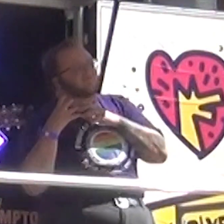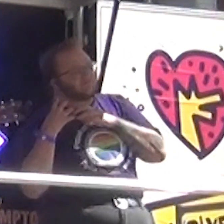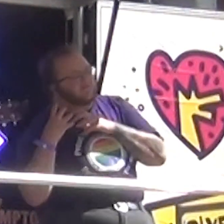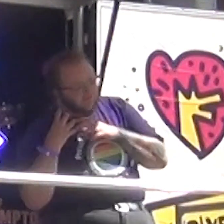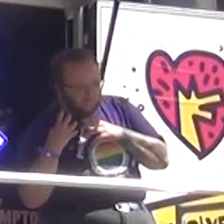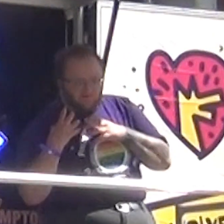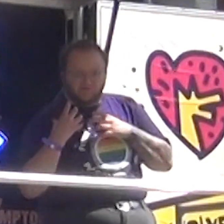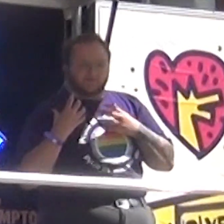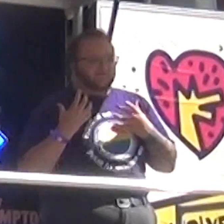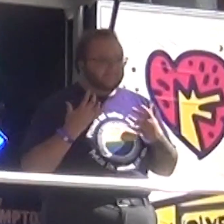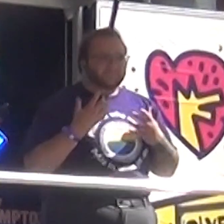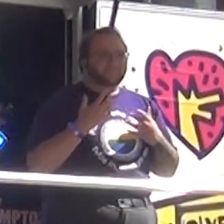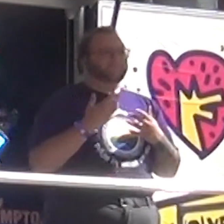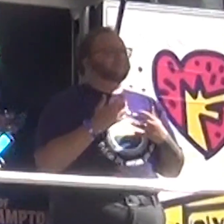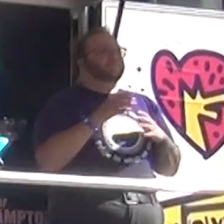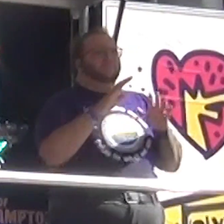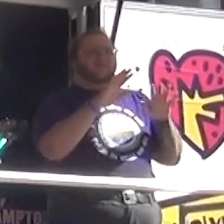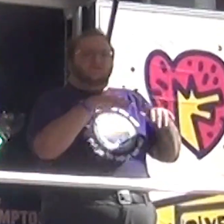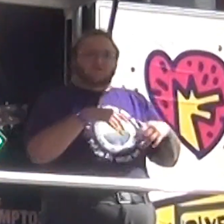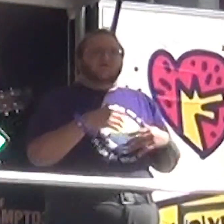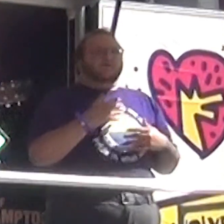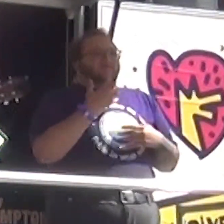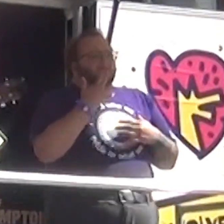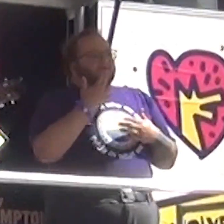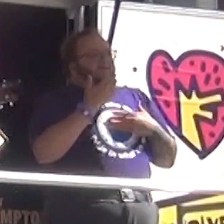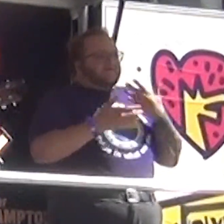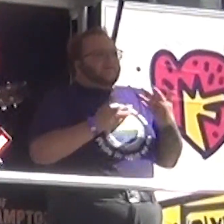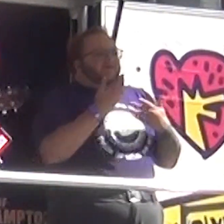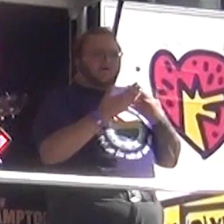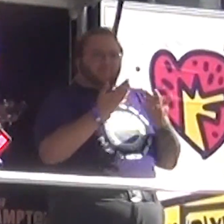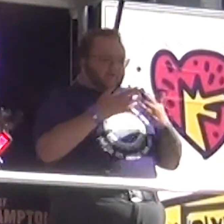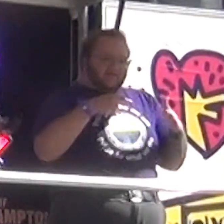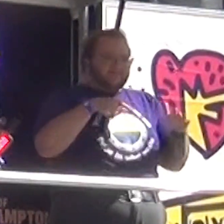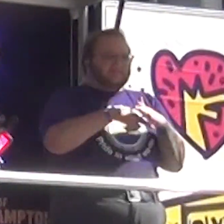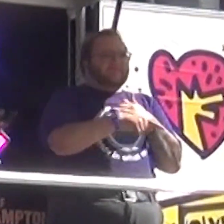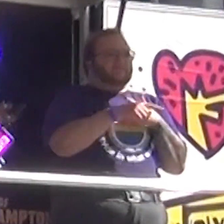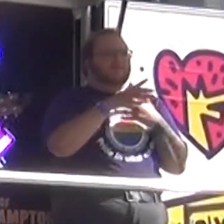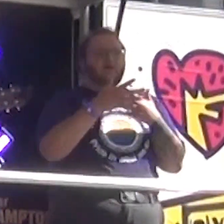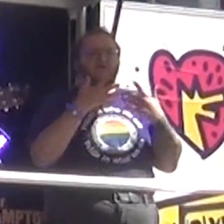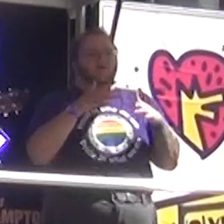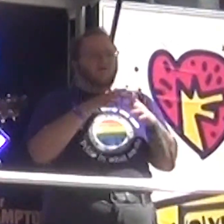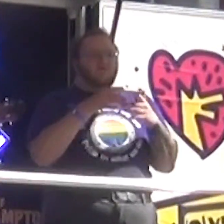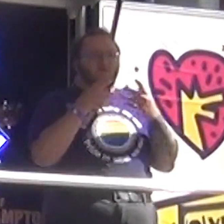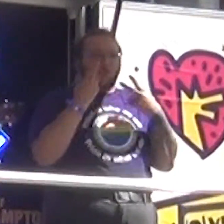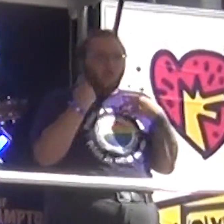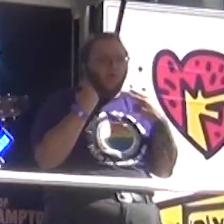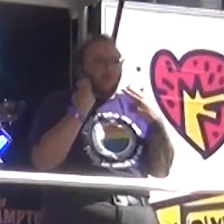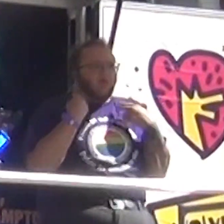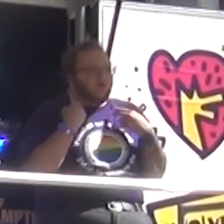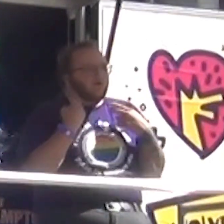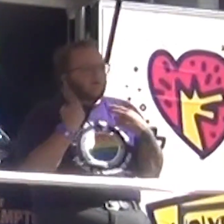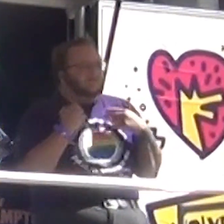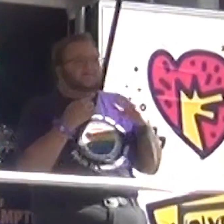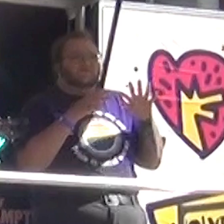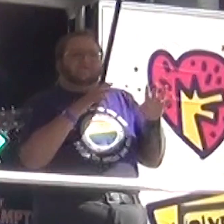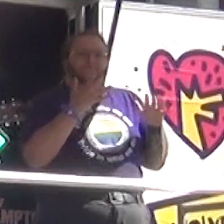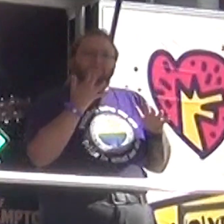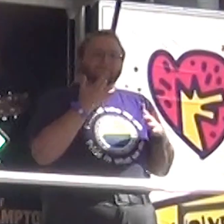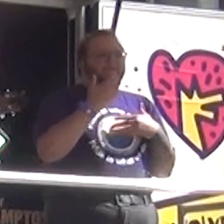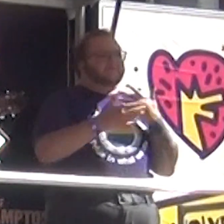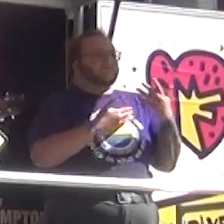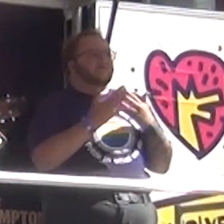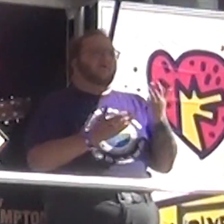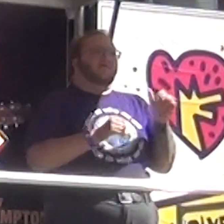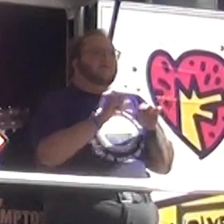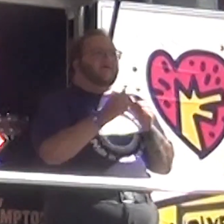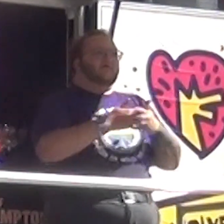down. But you have escaped from the rat race. At least till the